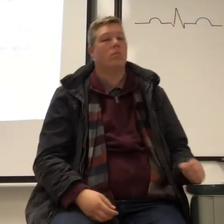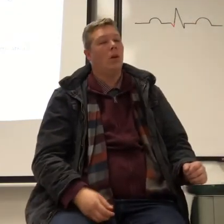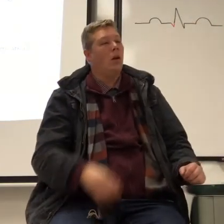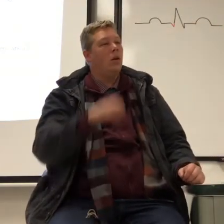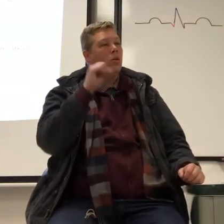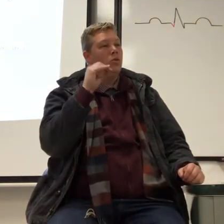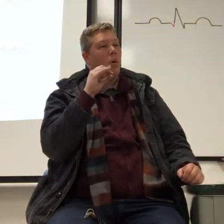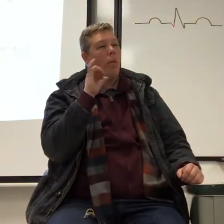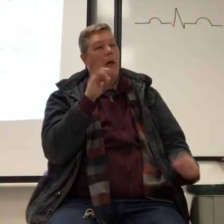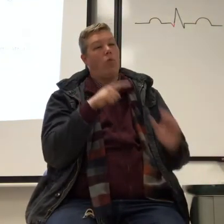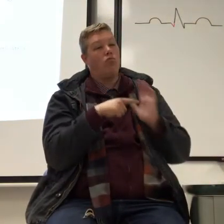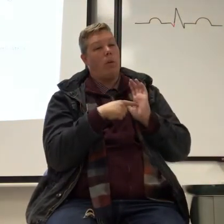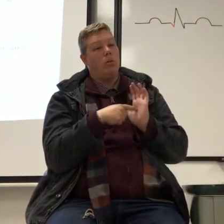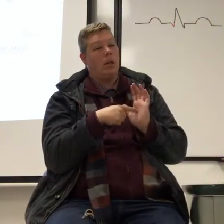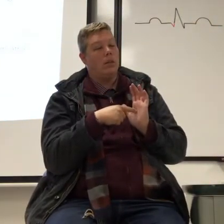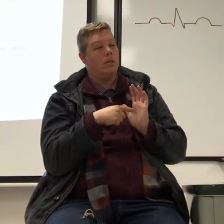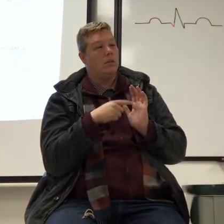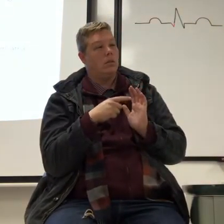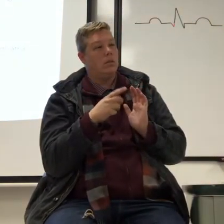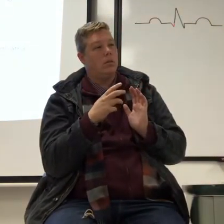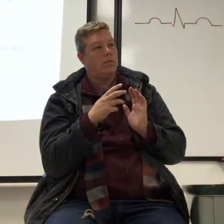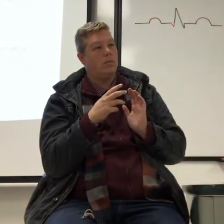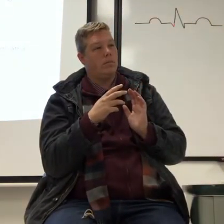this represents